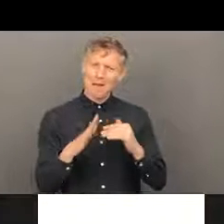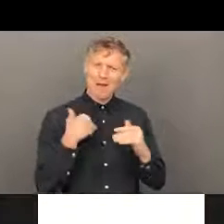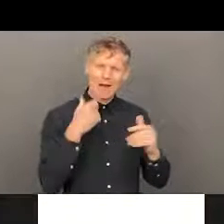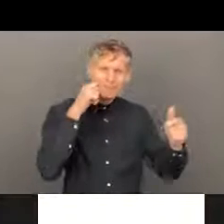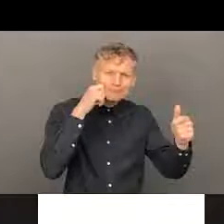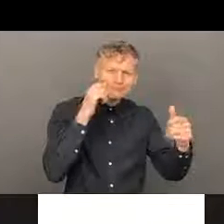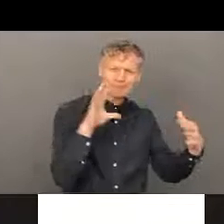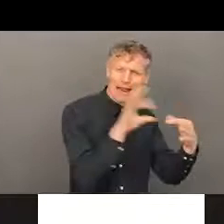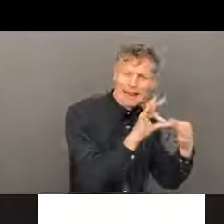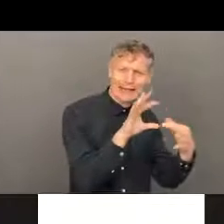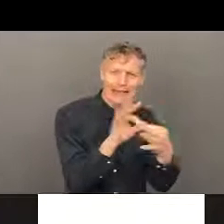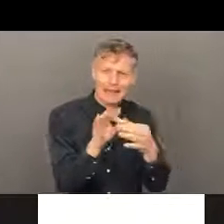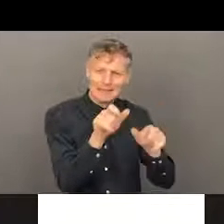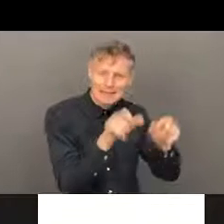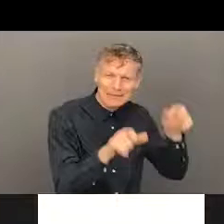But